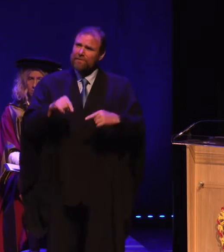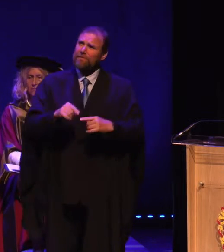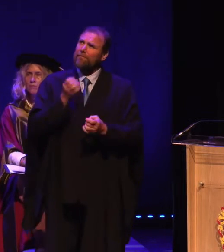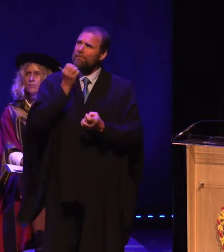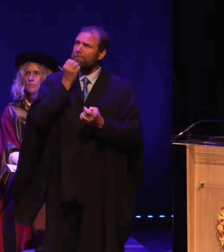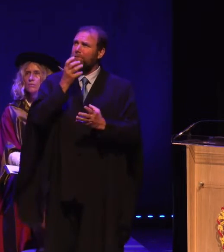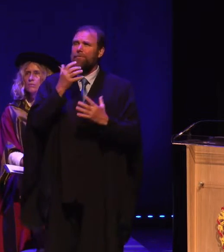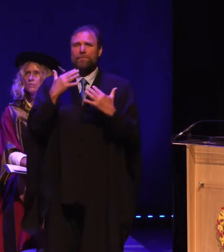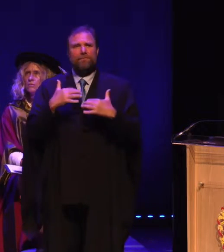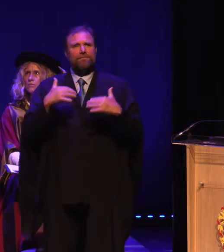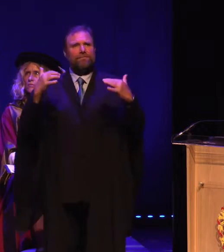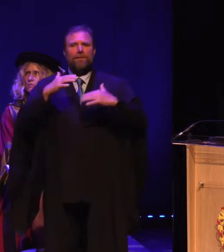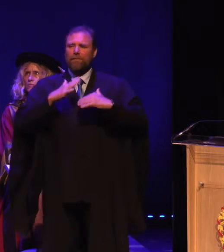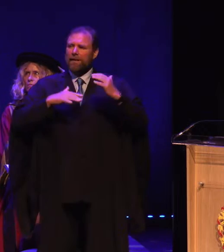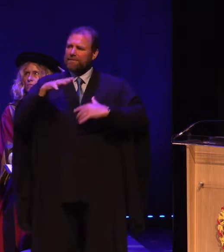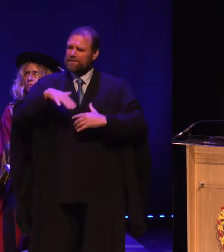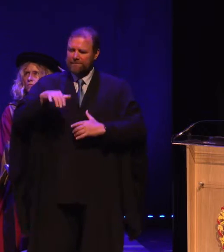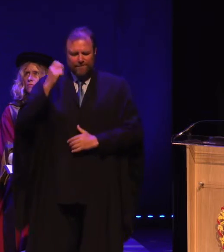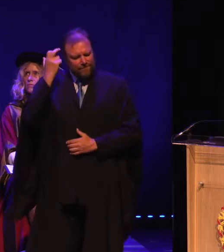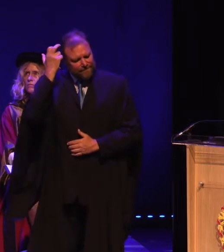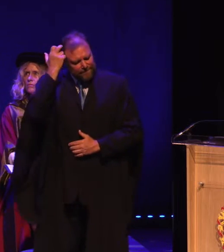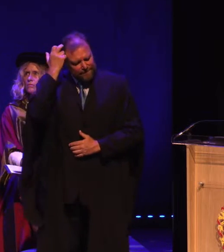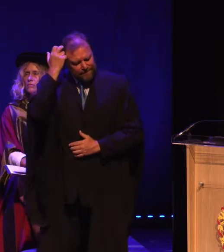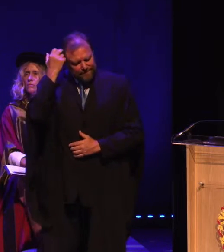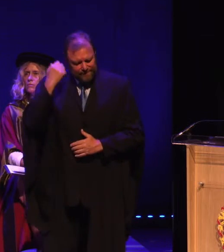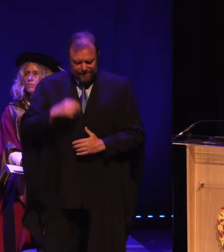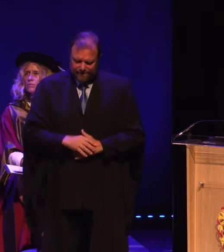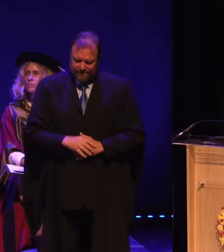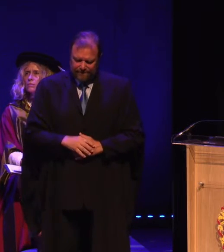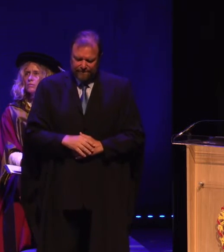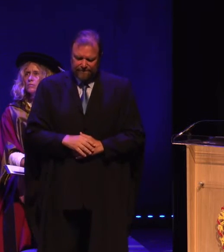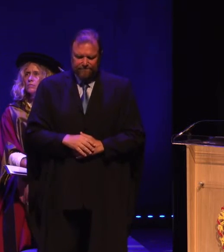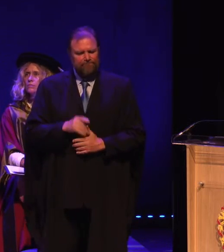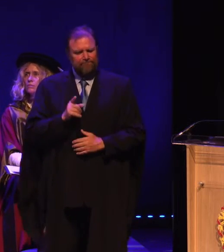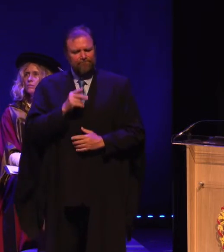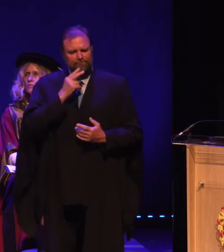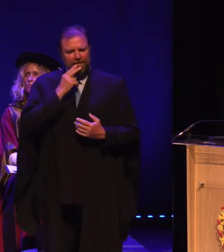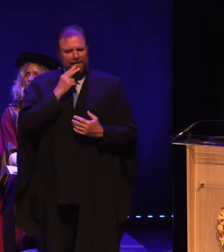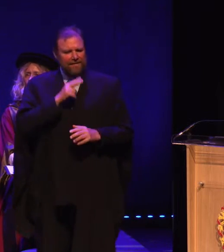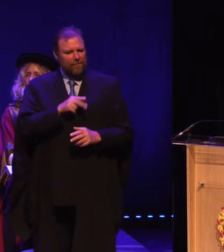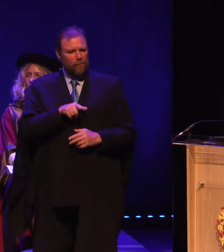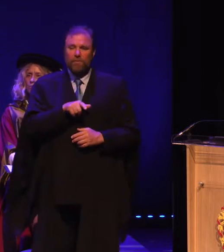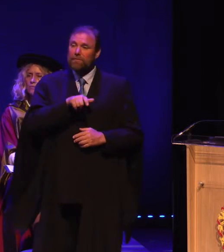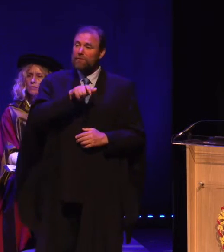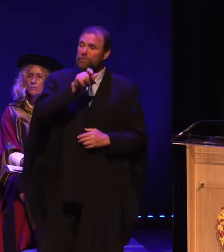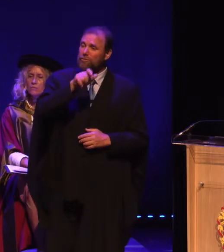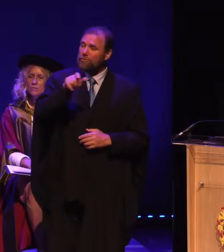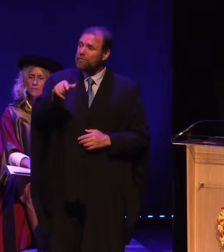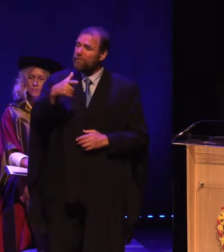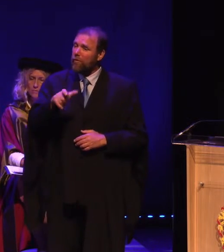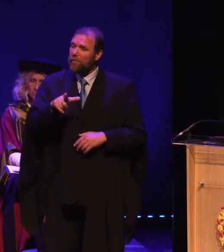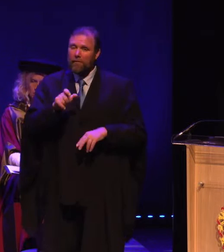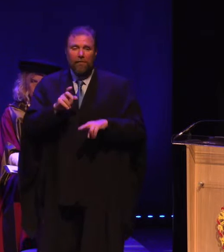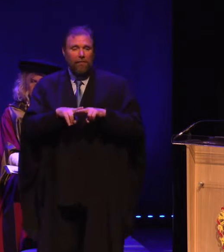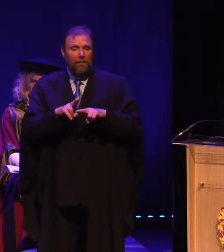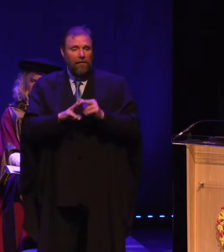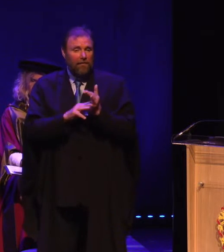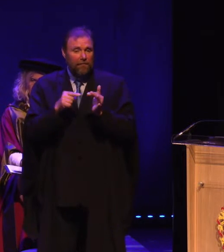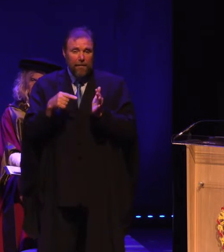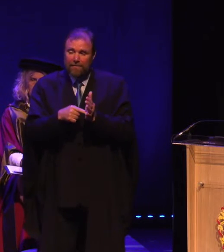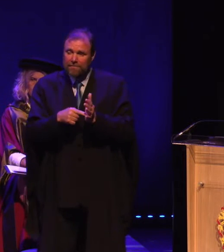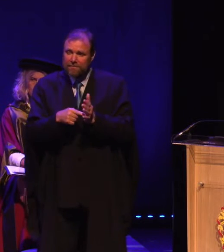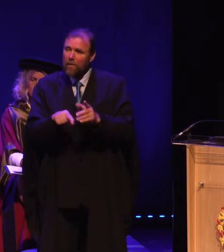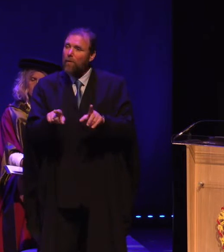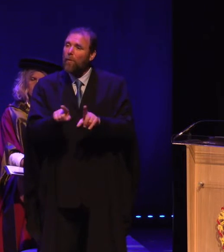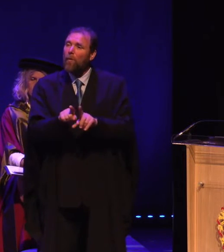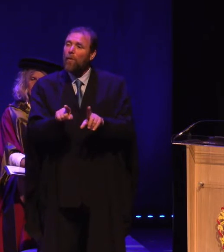magnificent setting. And this afternoon, in addition to students from Cardiff Metropolitan University, we're delighted